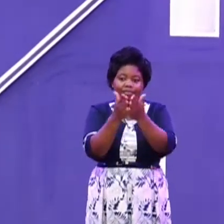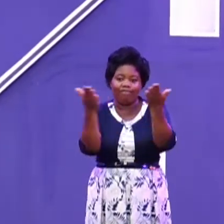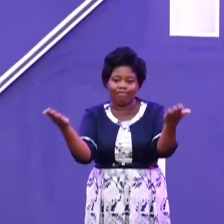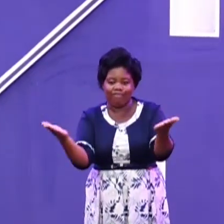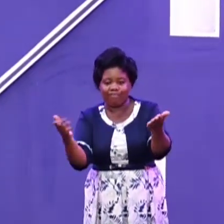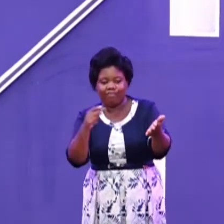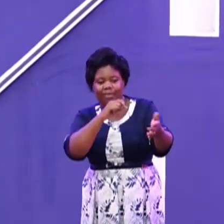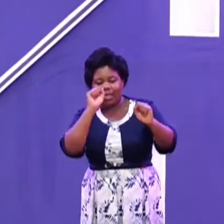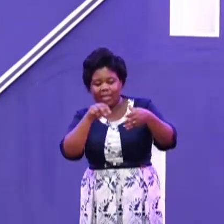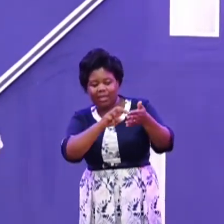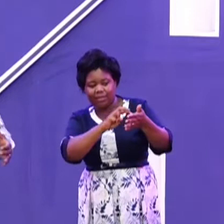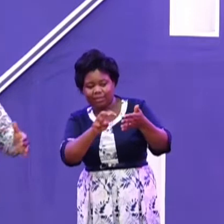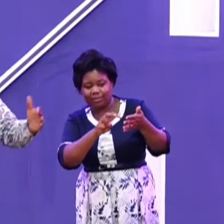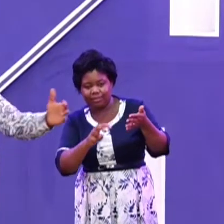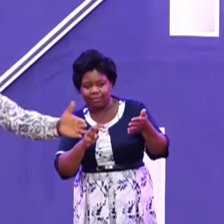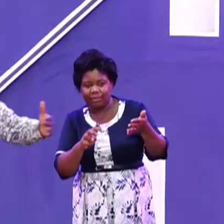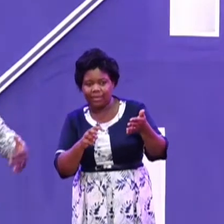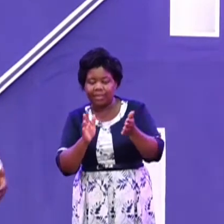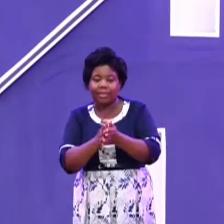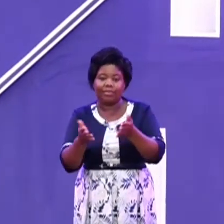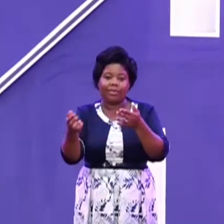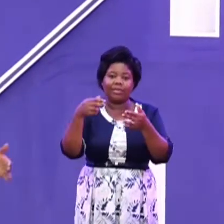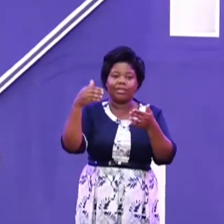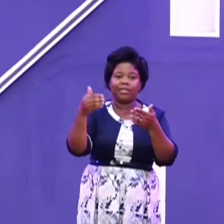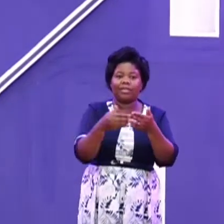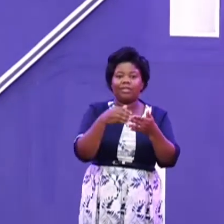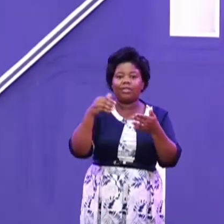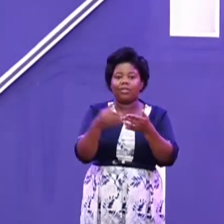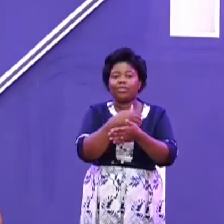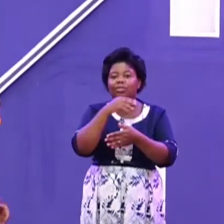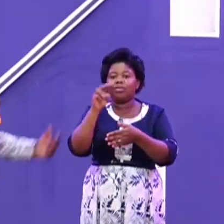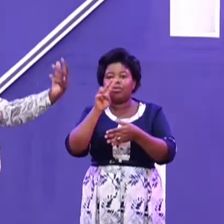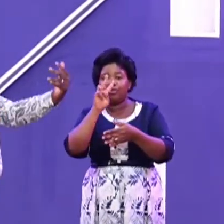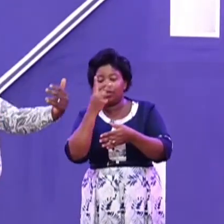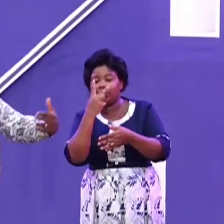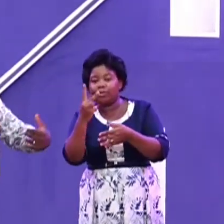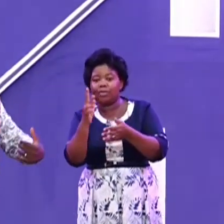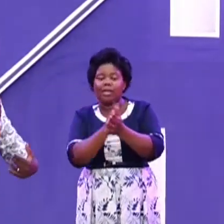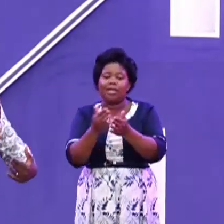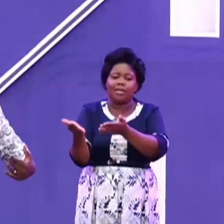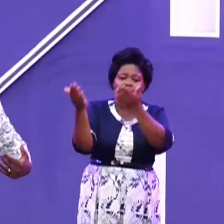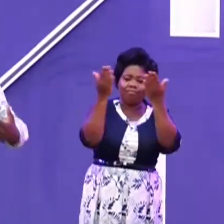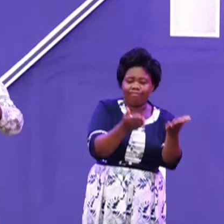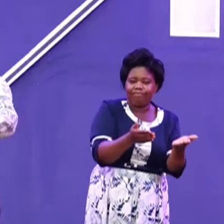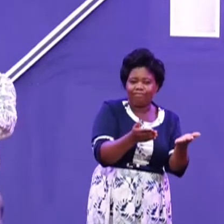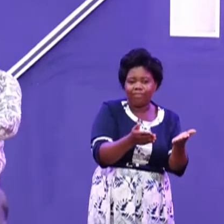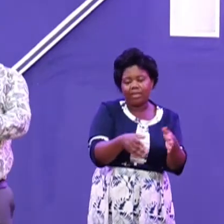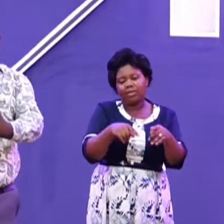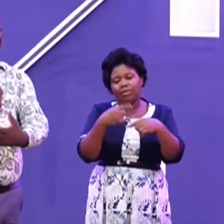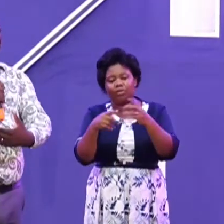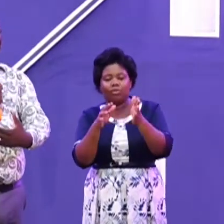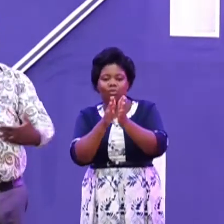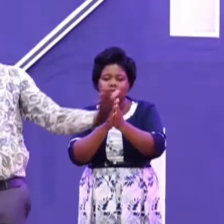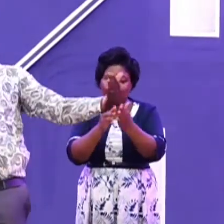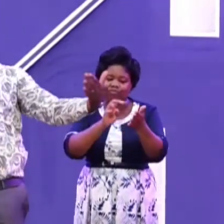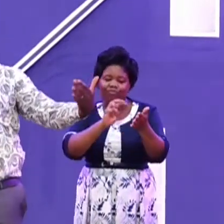Njira nsomako. That I should be reading. Nandetera new vision. Brought for me new vision. Ne monitor. And monitor. Gombi na agamba. Both of them. Ojiro somako. You should